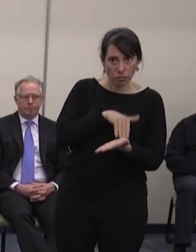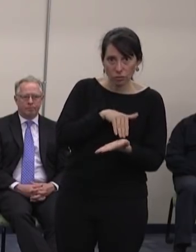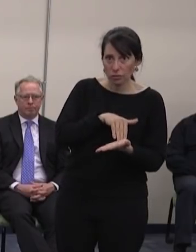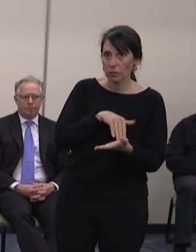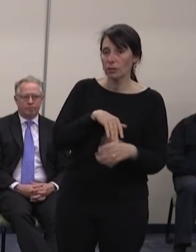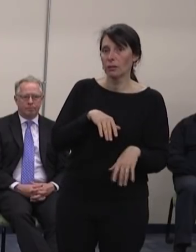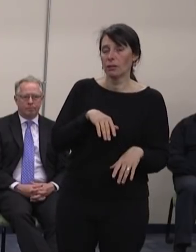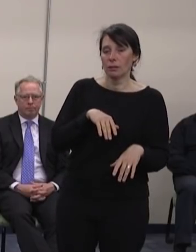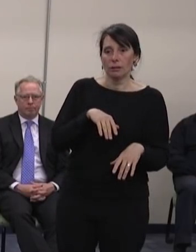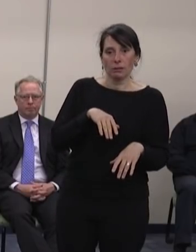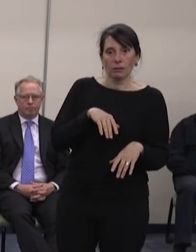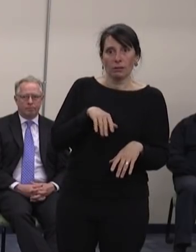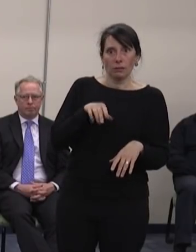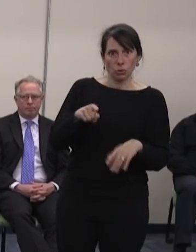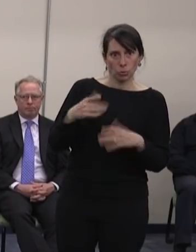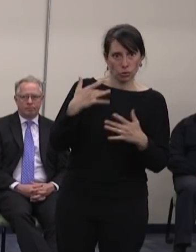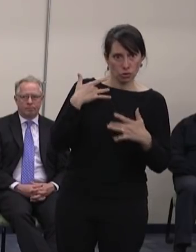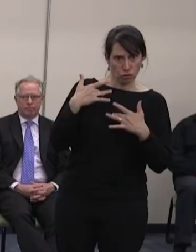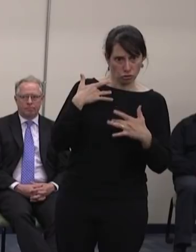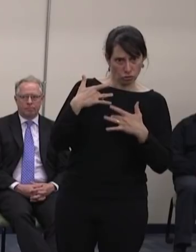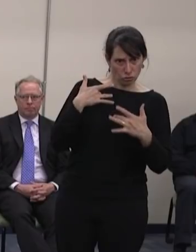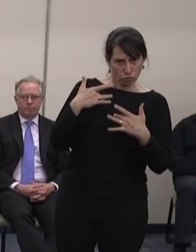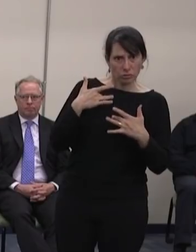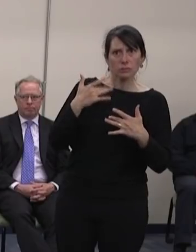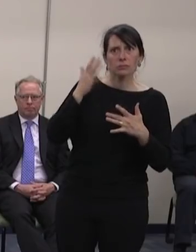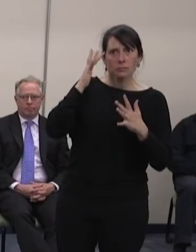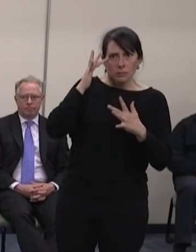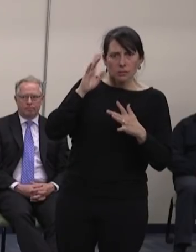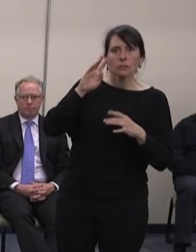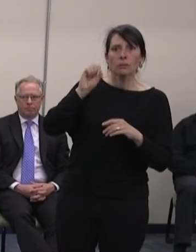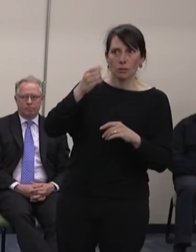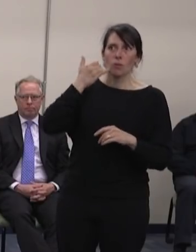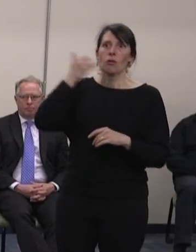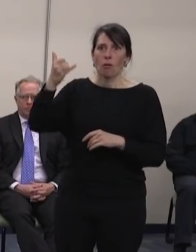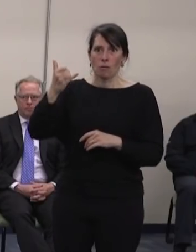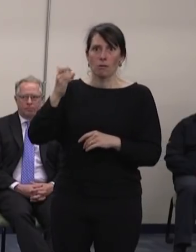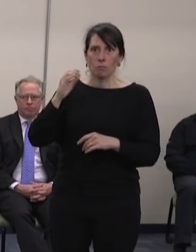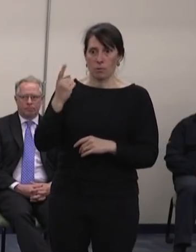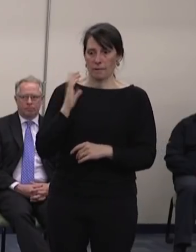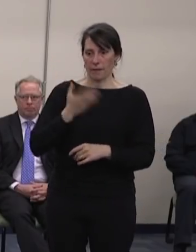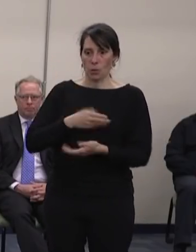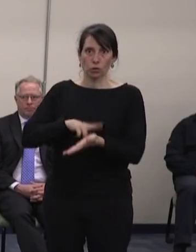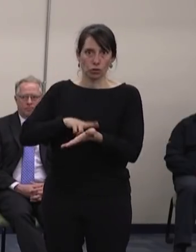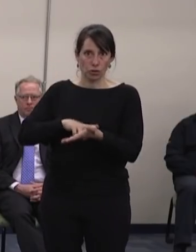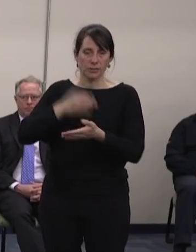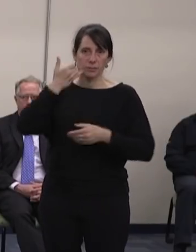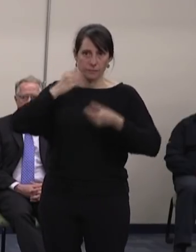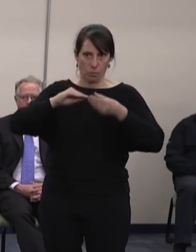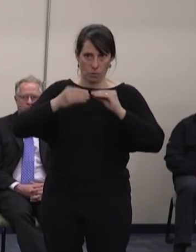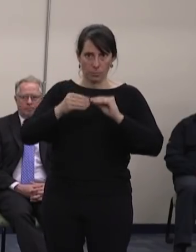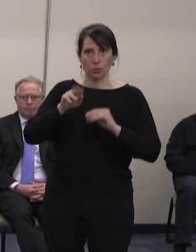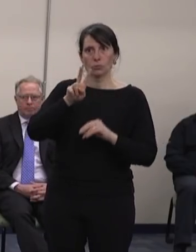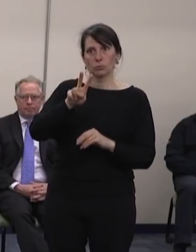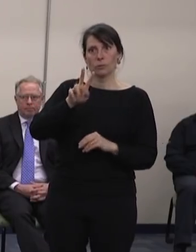COVID-19, you may call a Buncombe County communicable disease nurse at